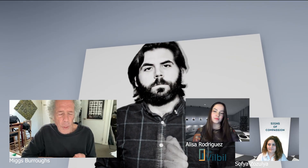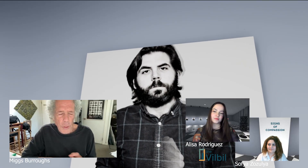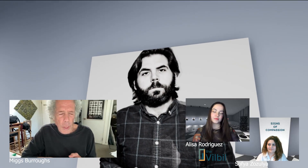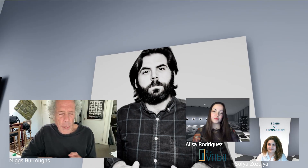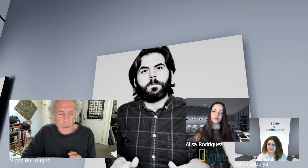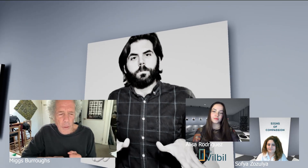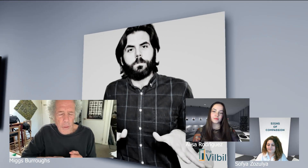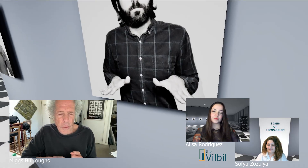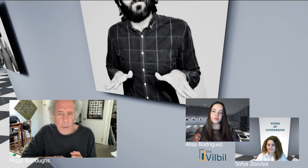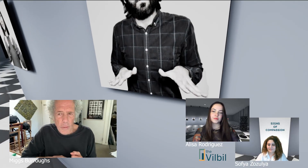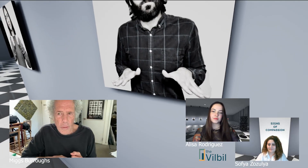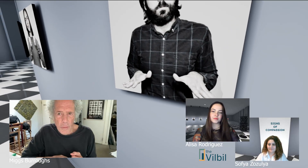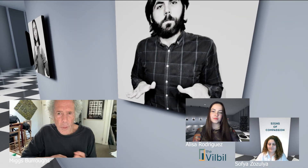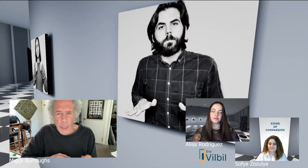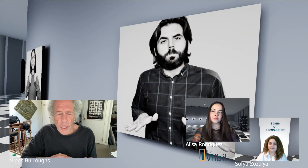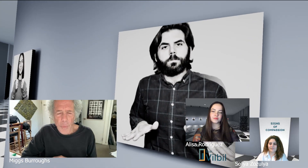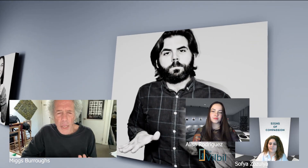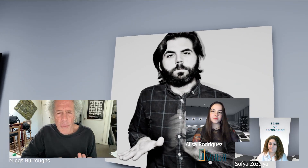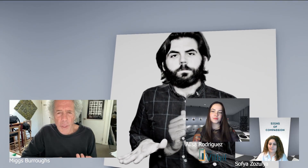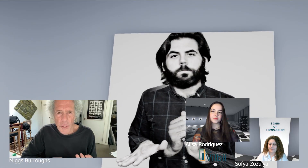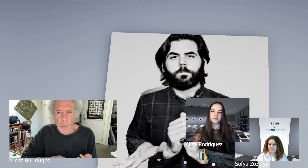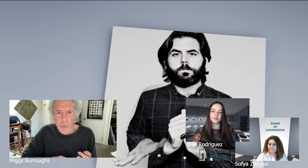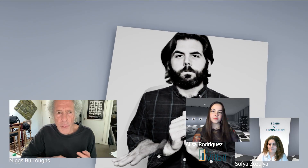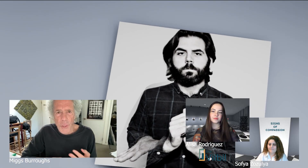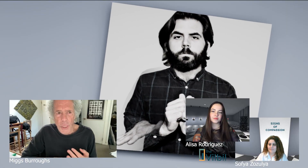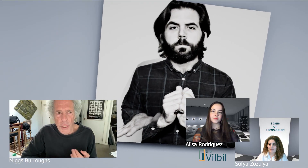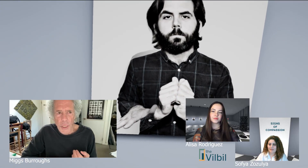once I read the impact of the simplicity and the